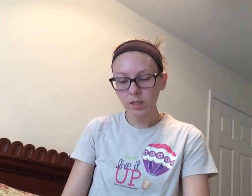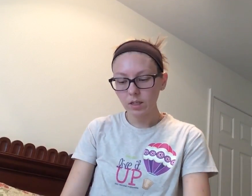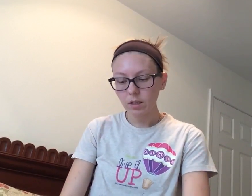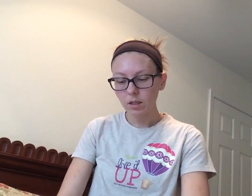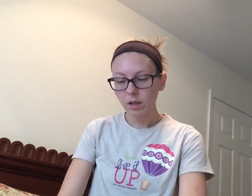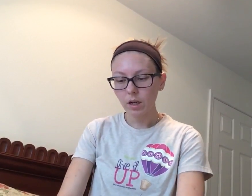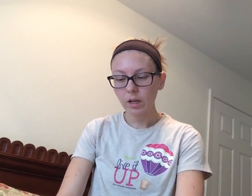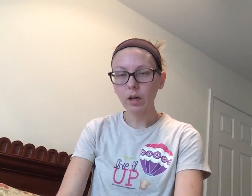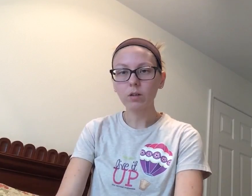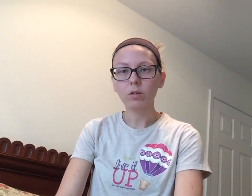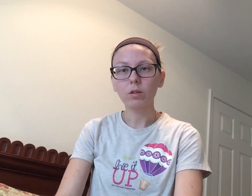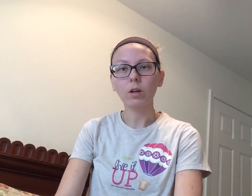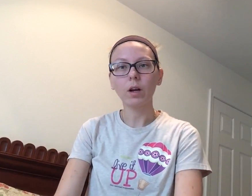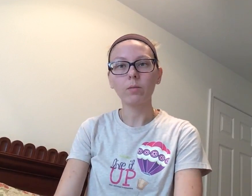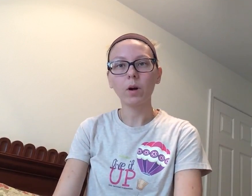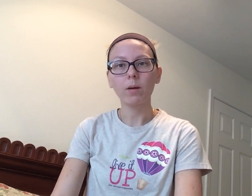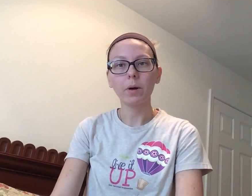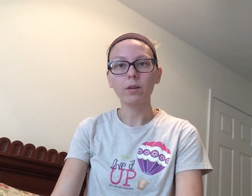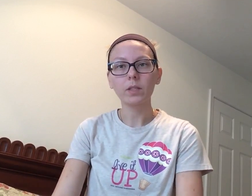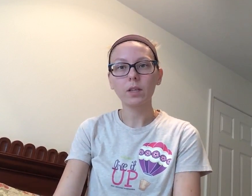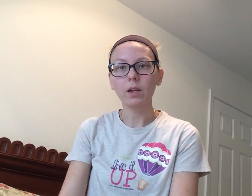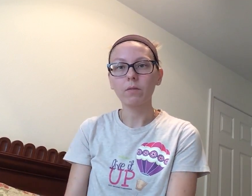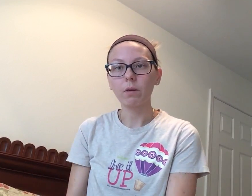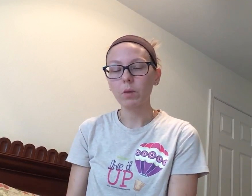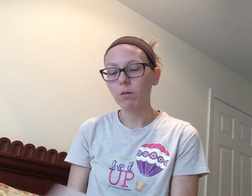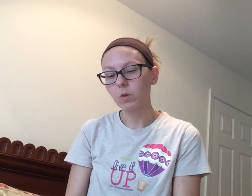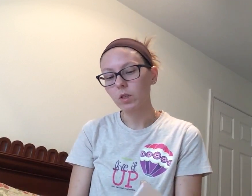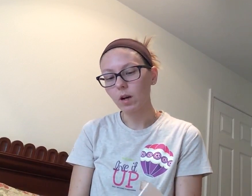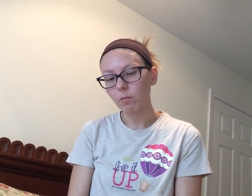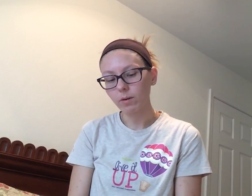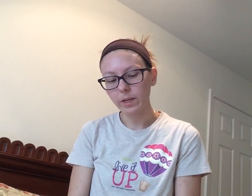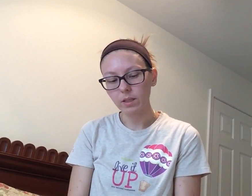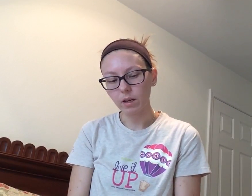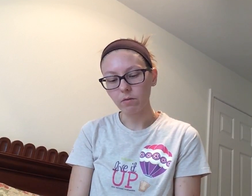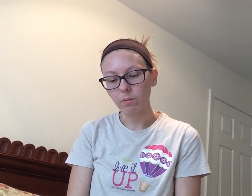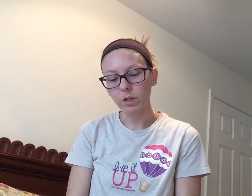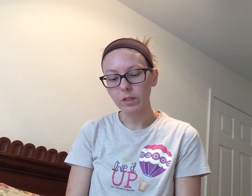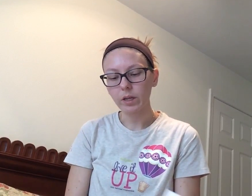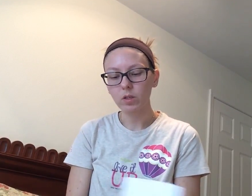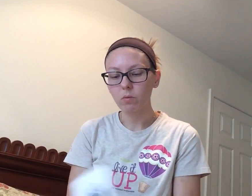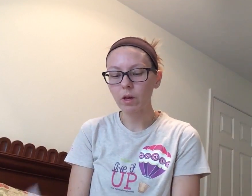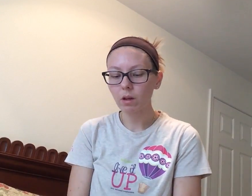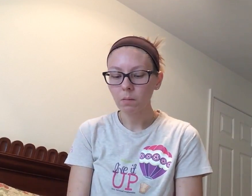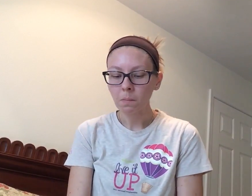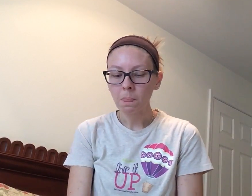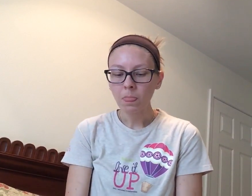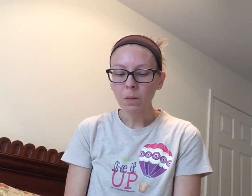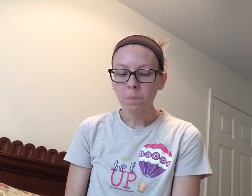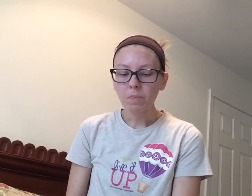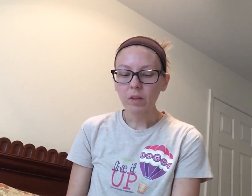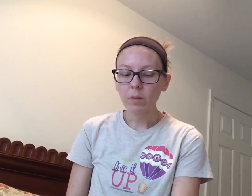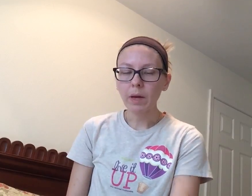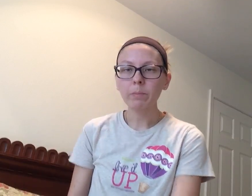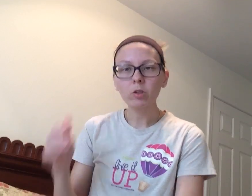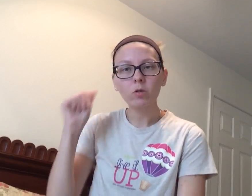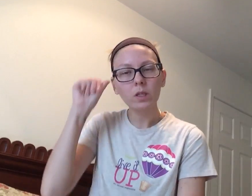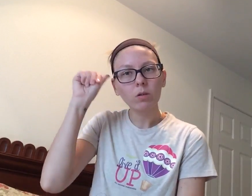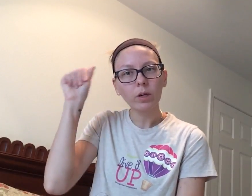Aunt and uncle are a part of a sign family, and we'll talk more about sign families next week. The paper shows it going in